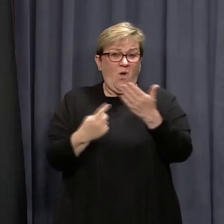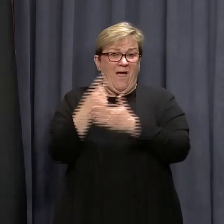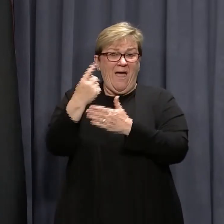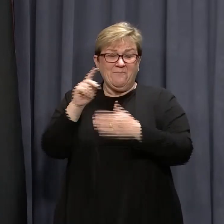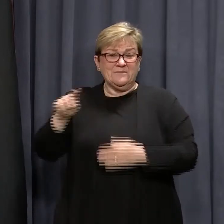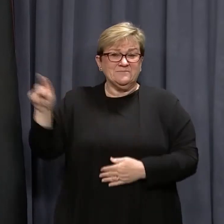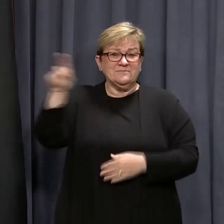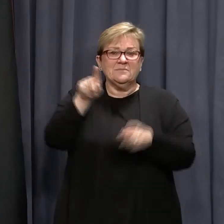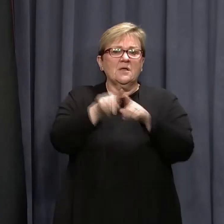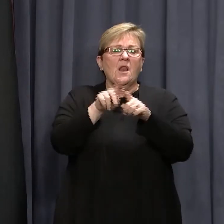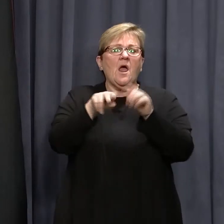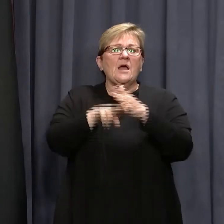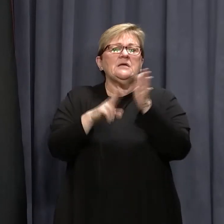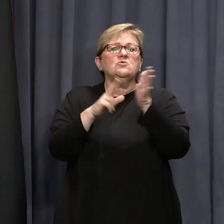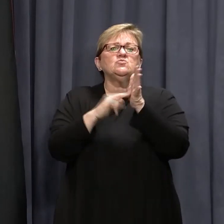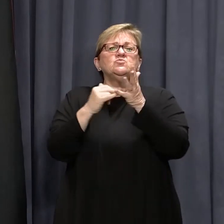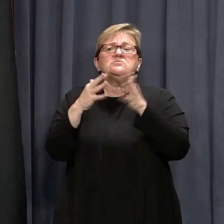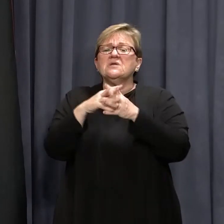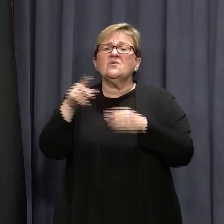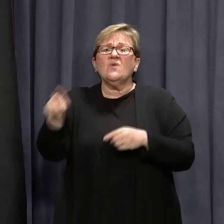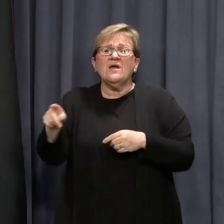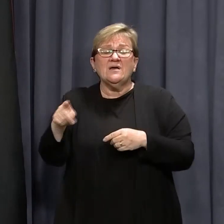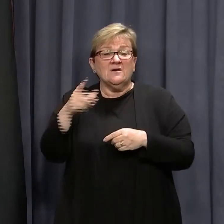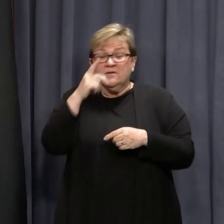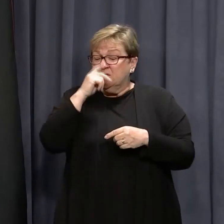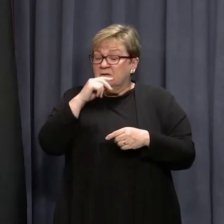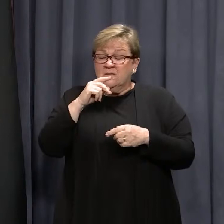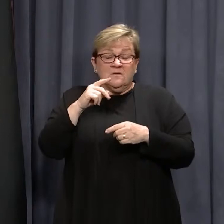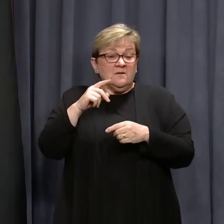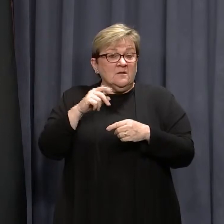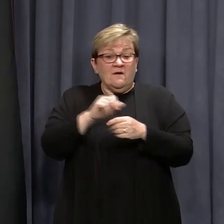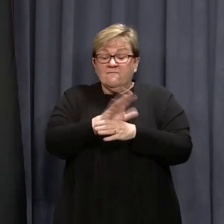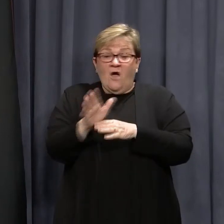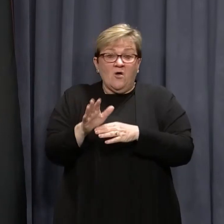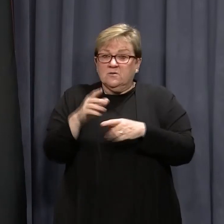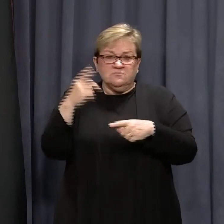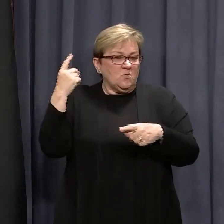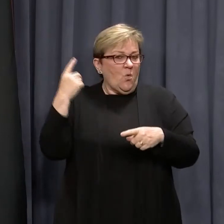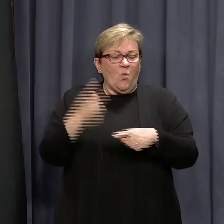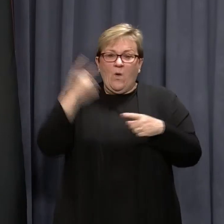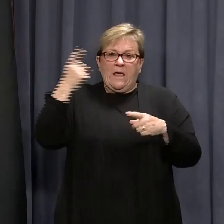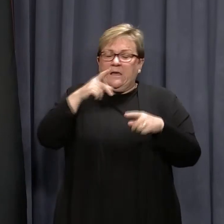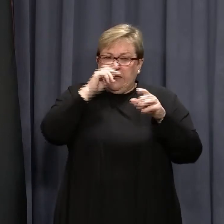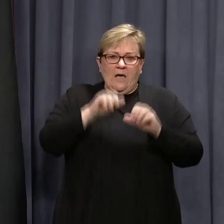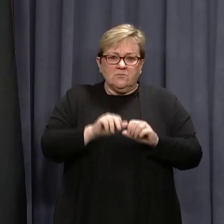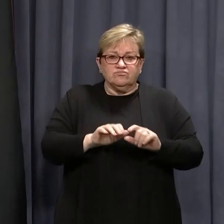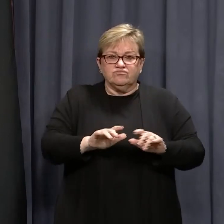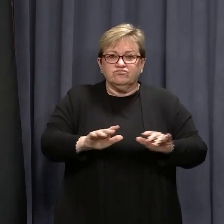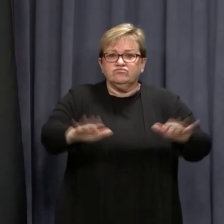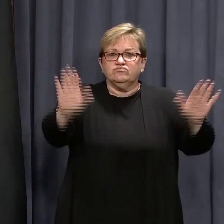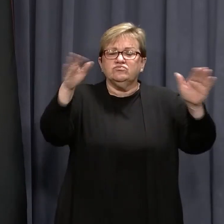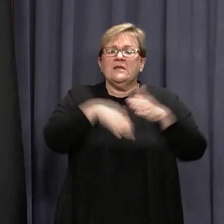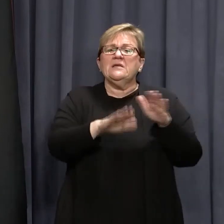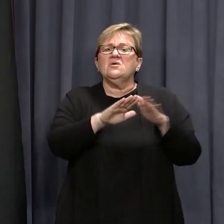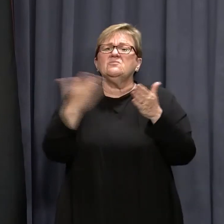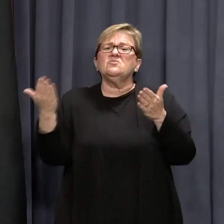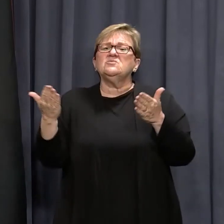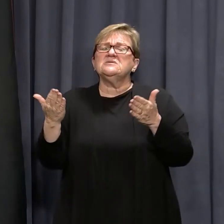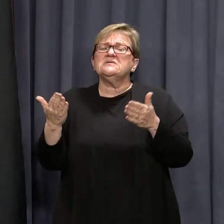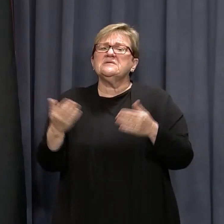places, such as in New South Wales, and how quickly this COVID virus can spread in the community.